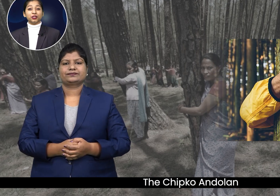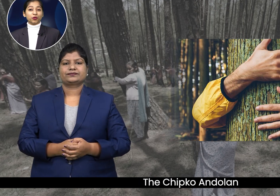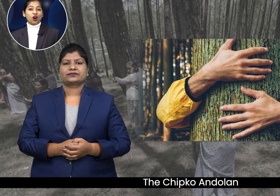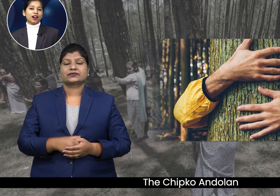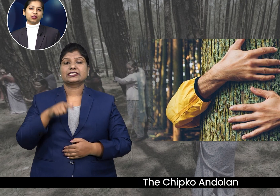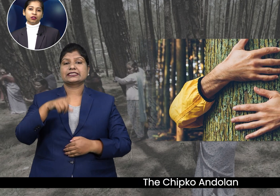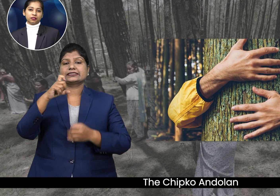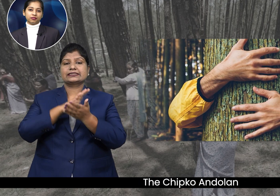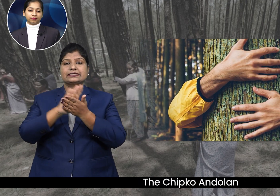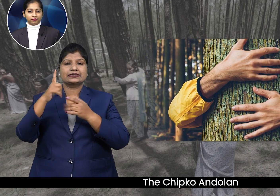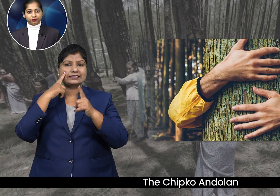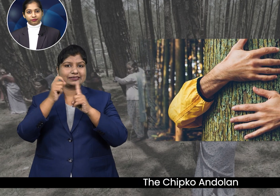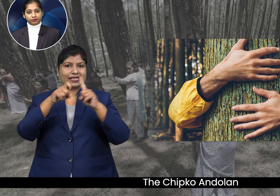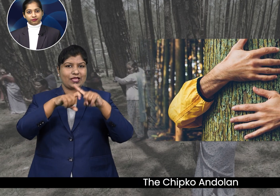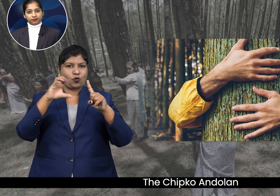The Chipko Andolan,